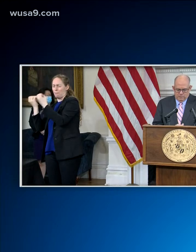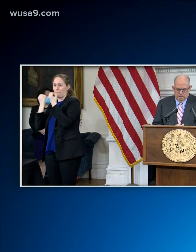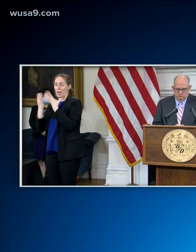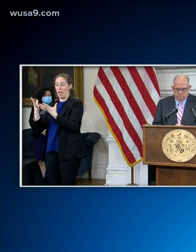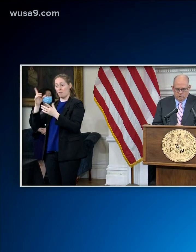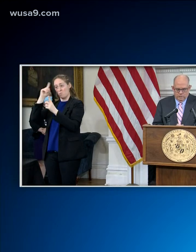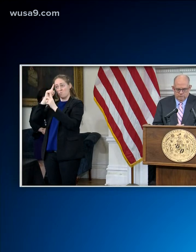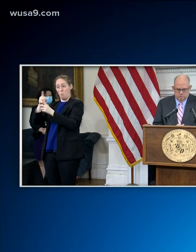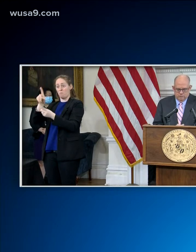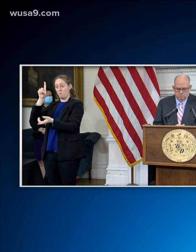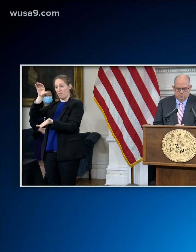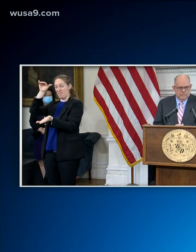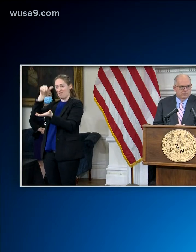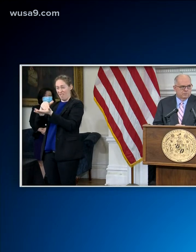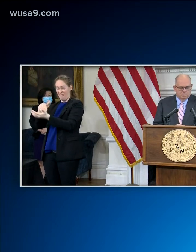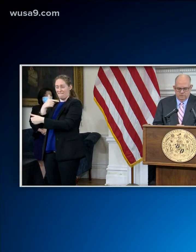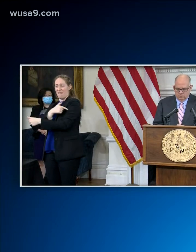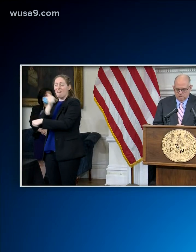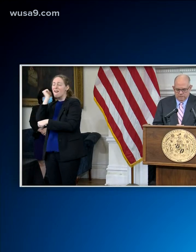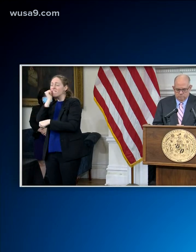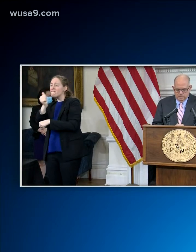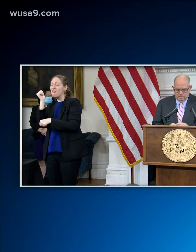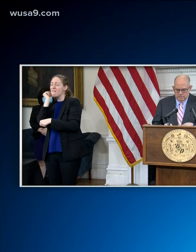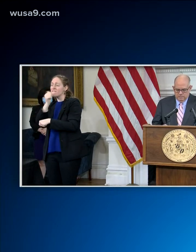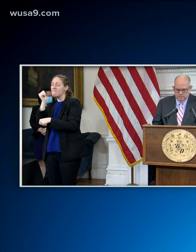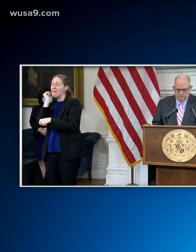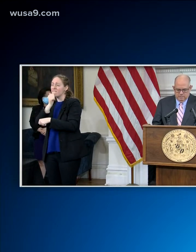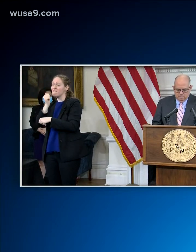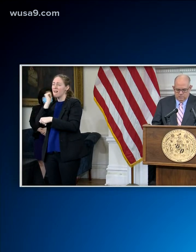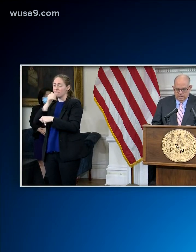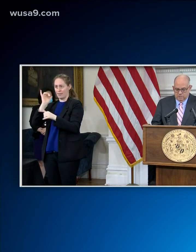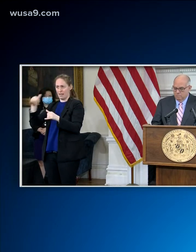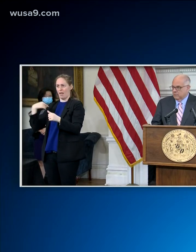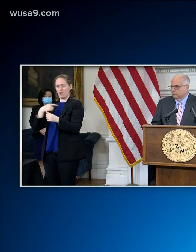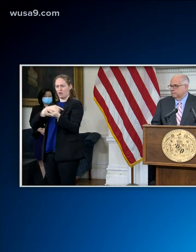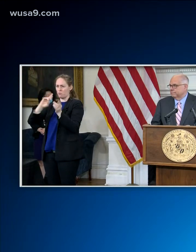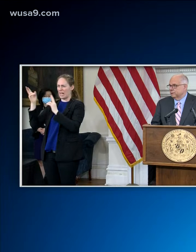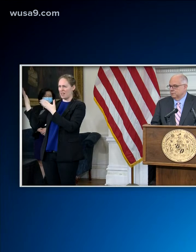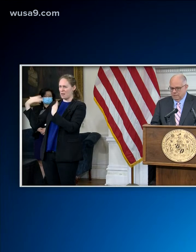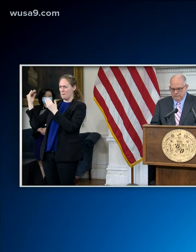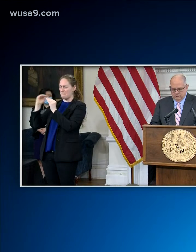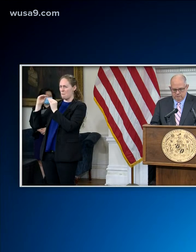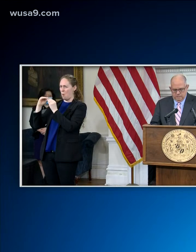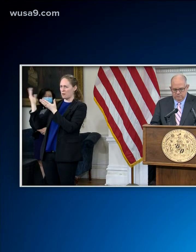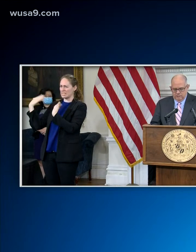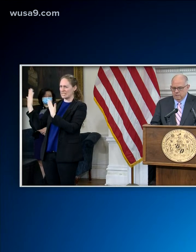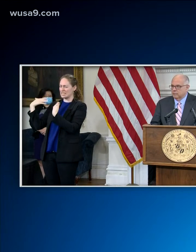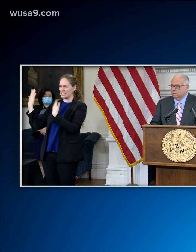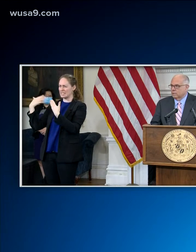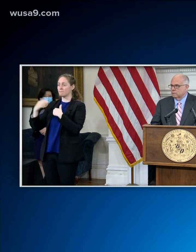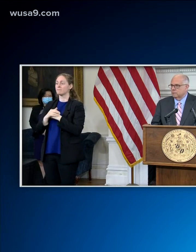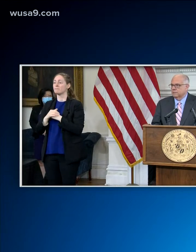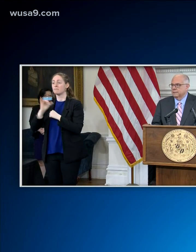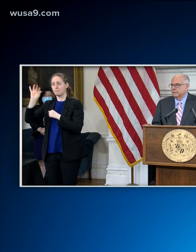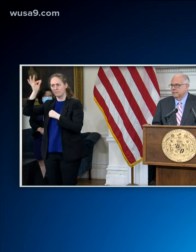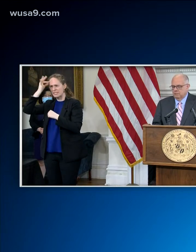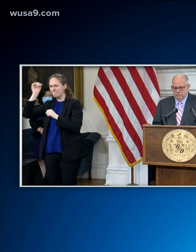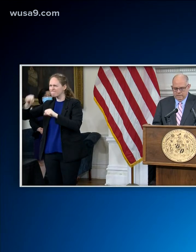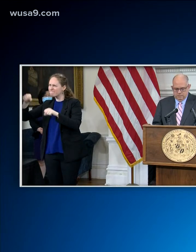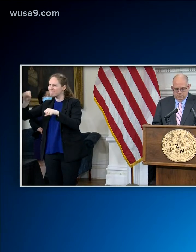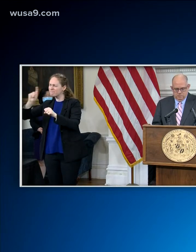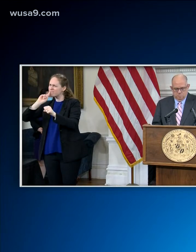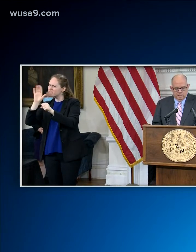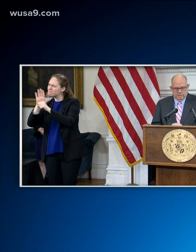fully prepared for an increased supply from the federal government, which has committed to a significant increase